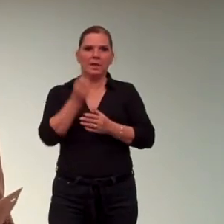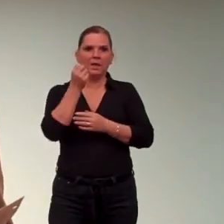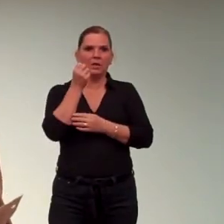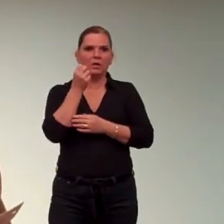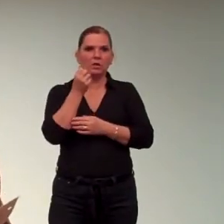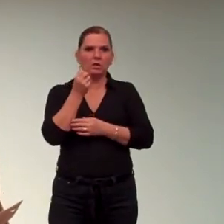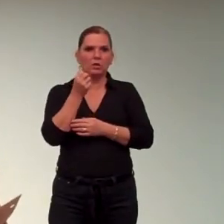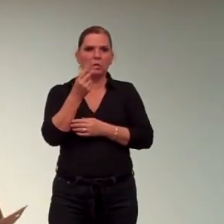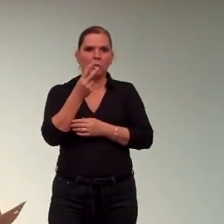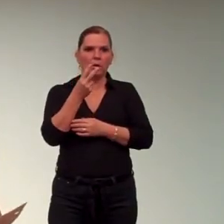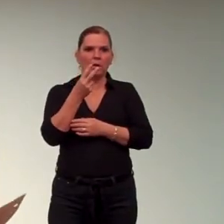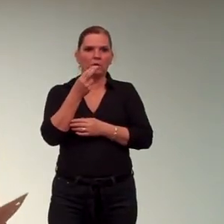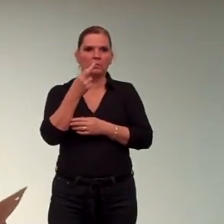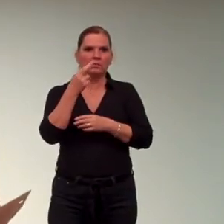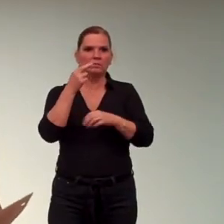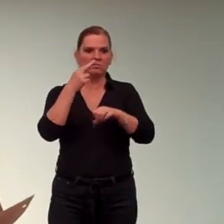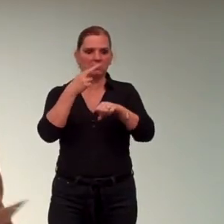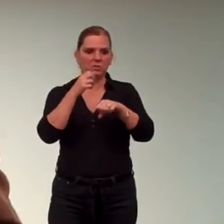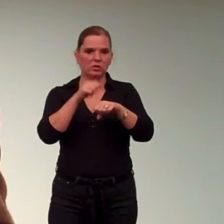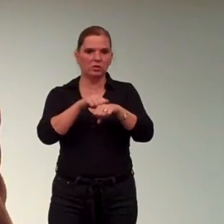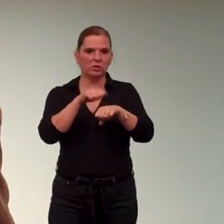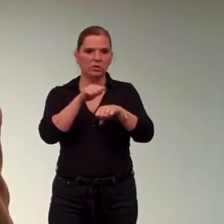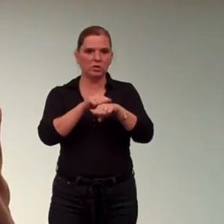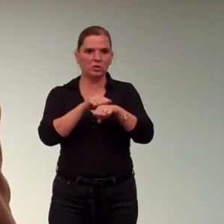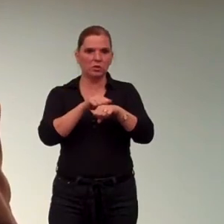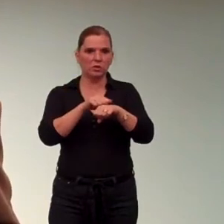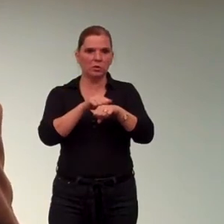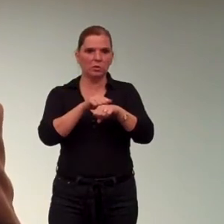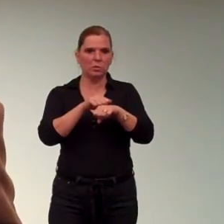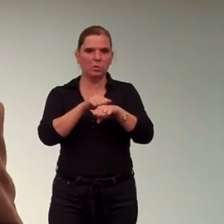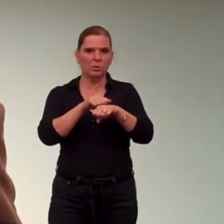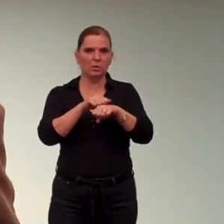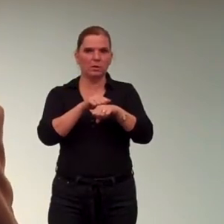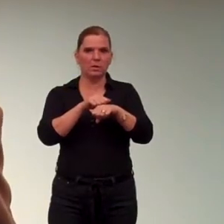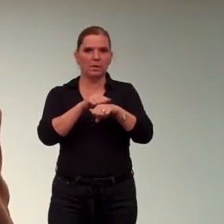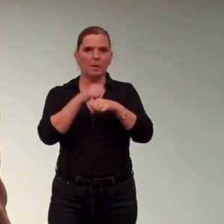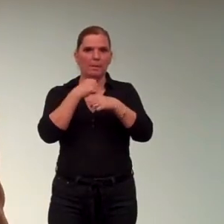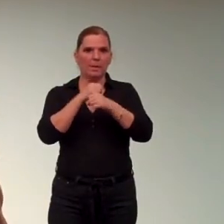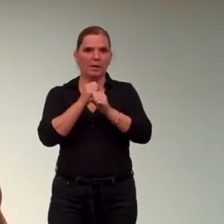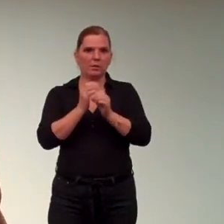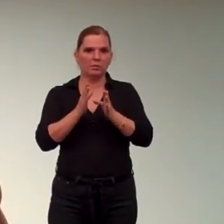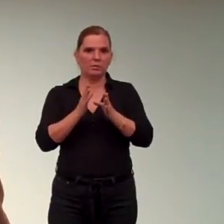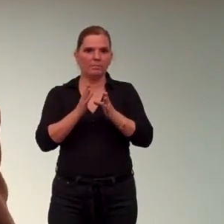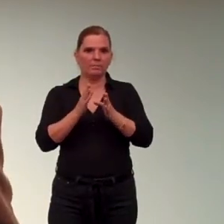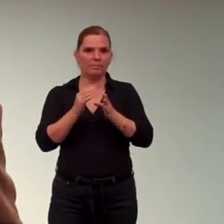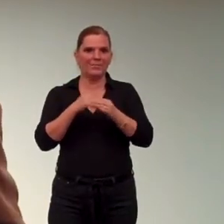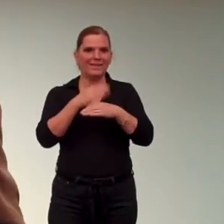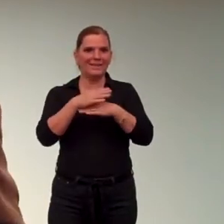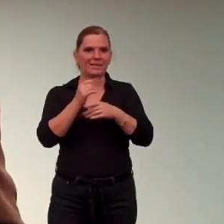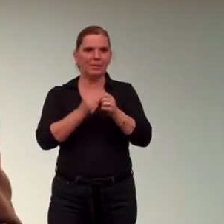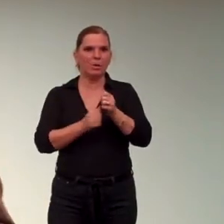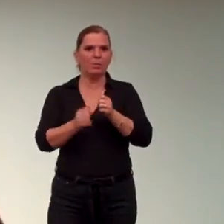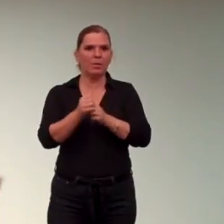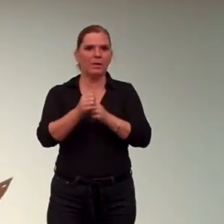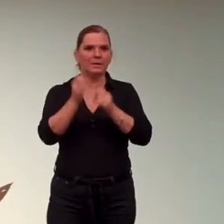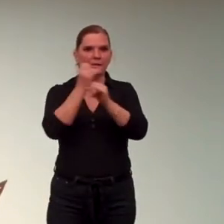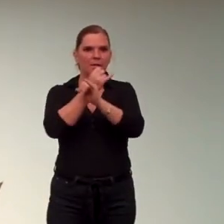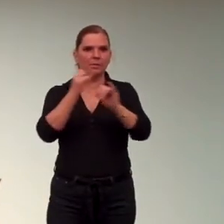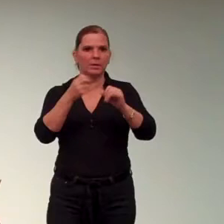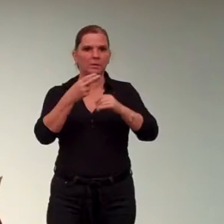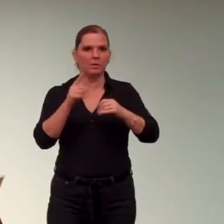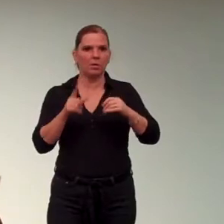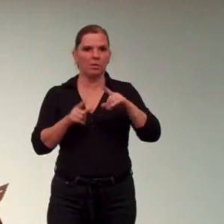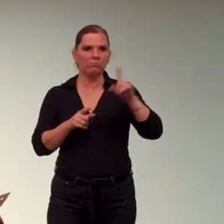12 master stone and brick masons. Next time you go to, if you go past Independence Hall, right down the